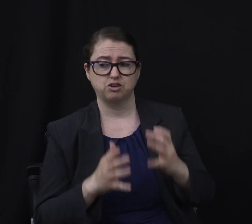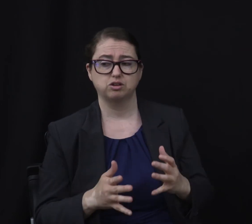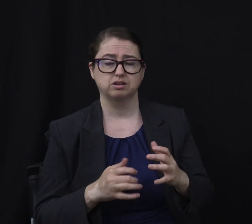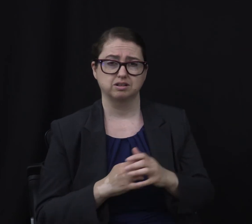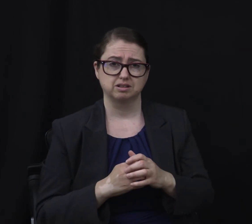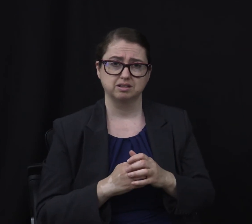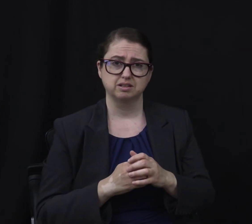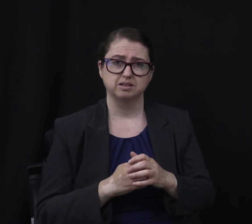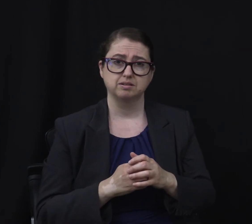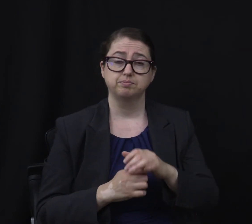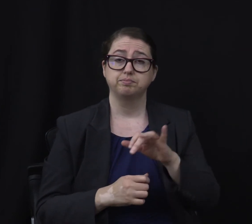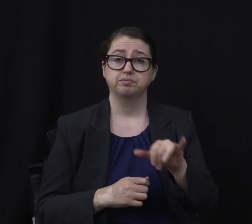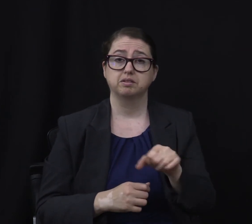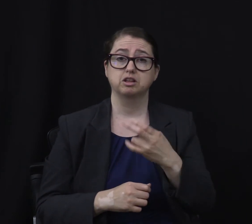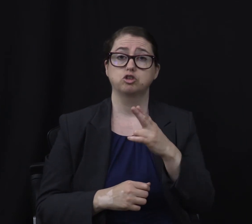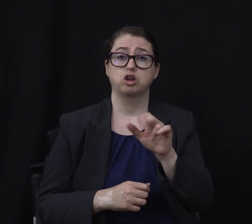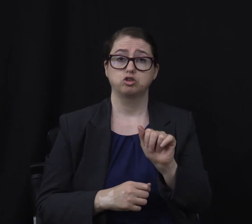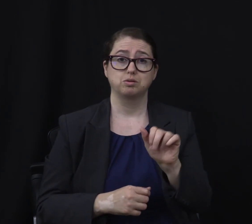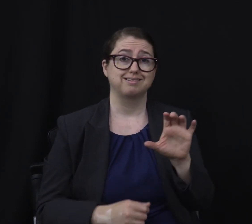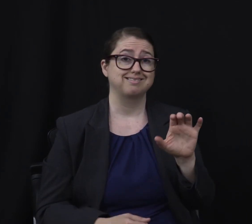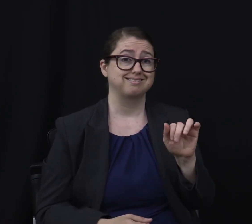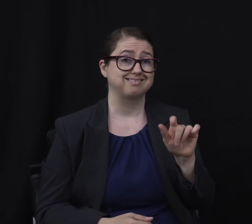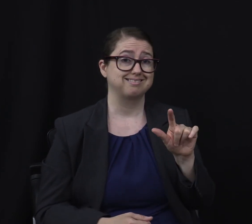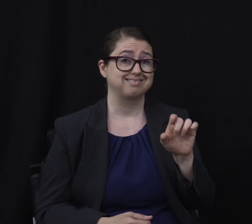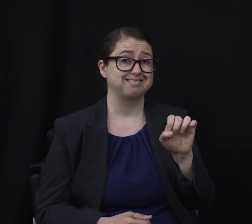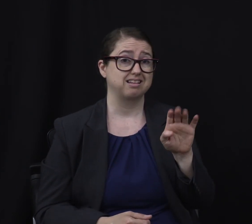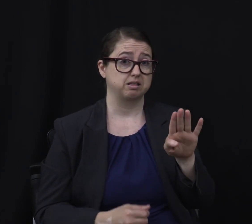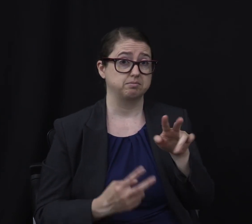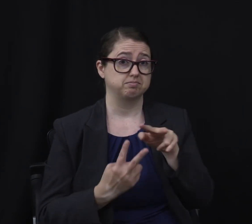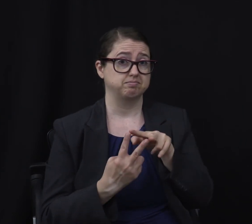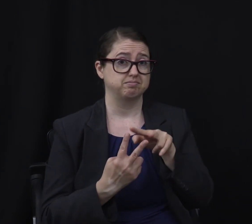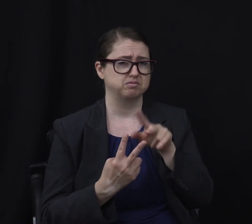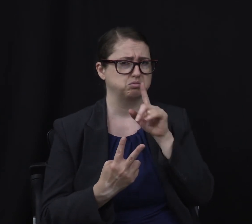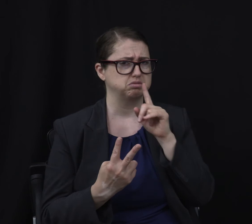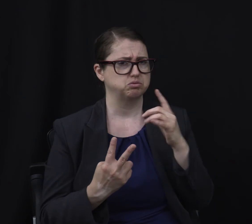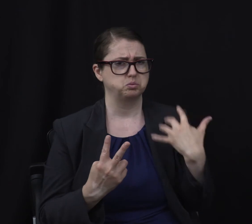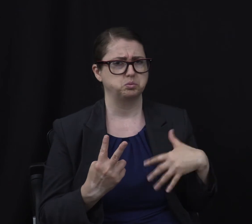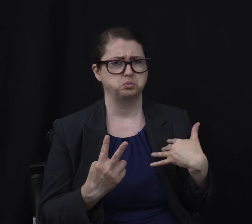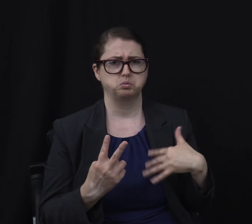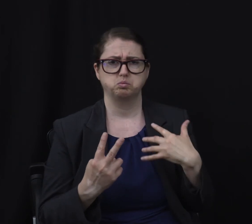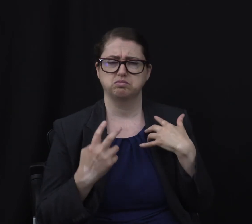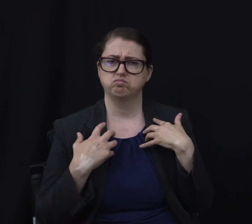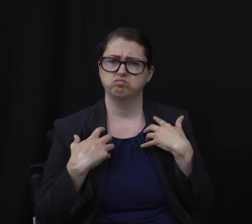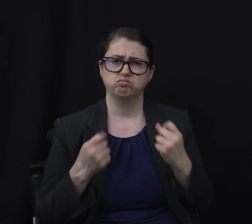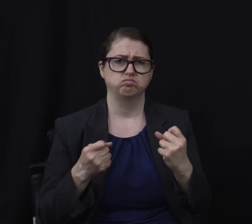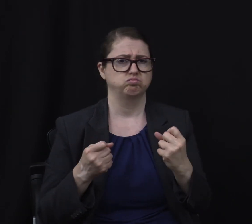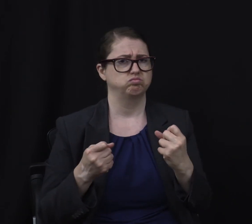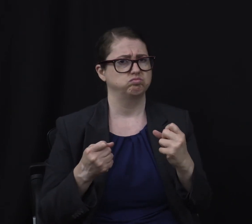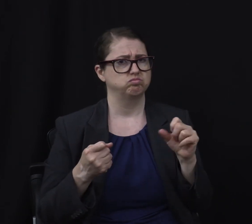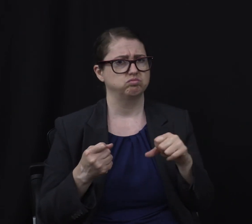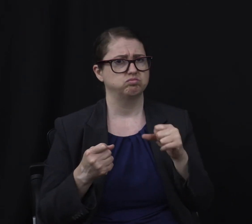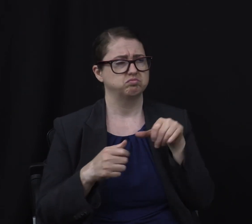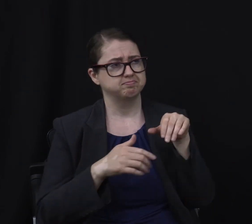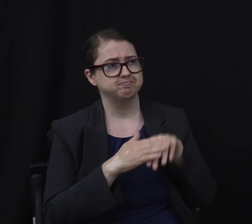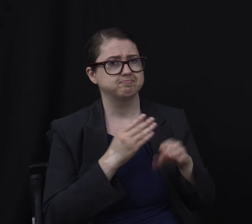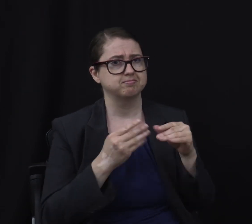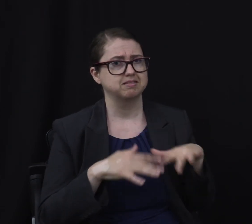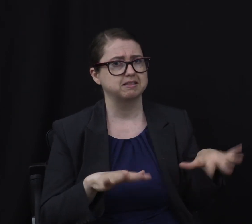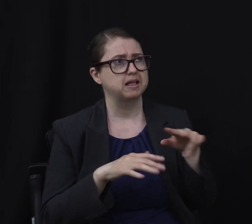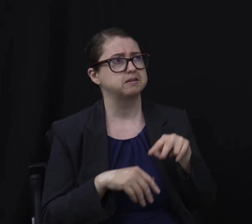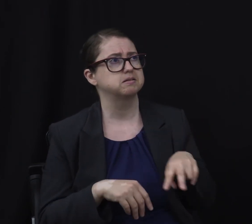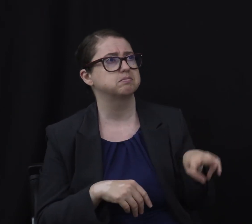Joshua and Caleb were undauntedly courageous. When they saw the giants, they saw mere